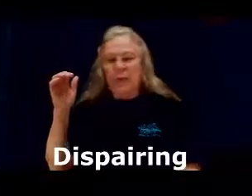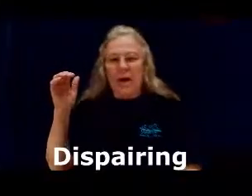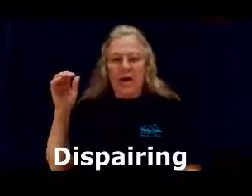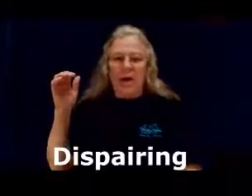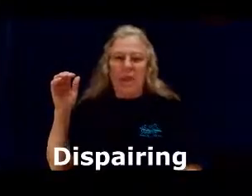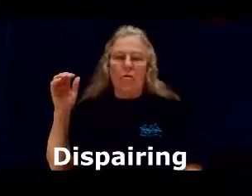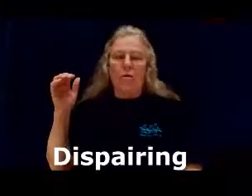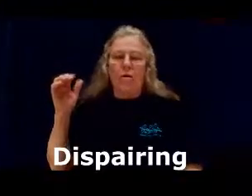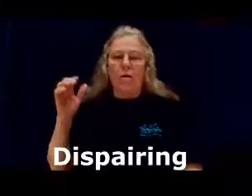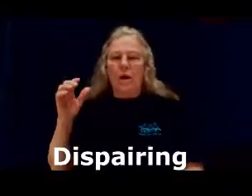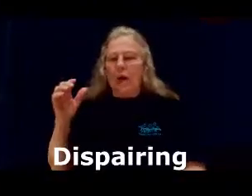Despairing, or